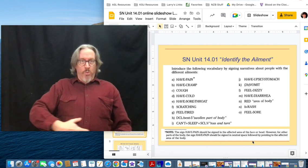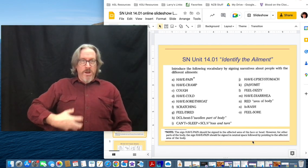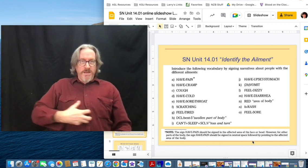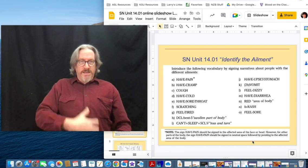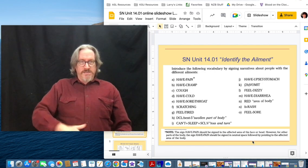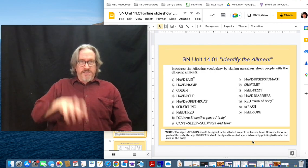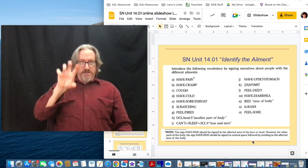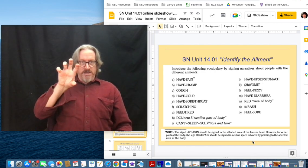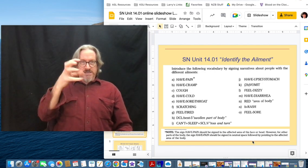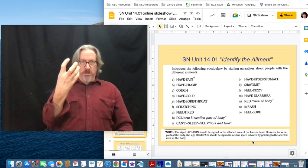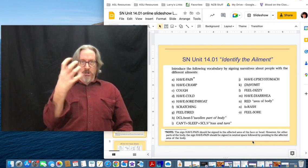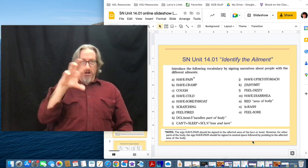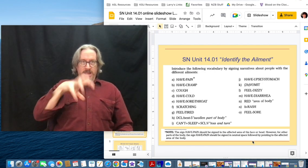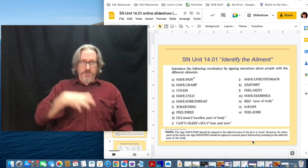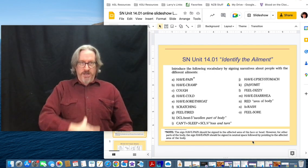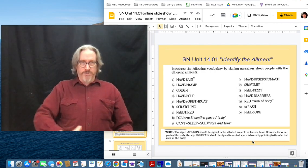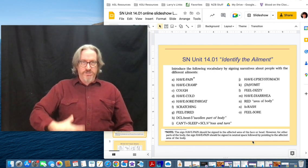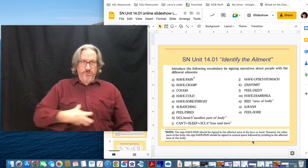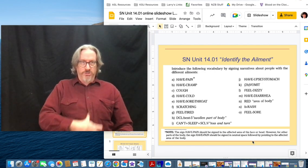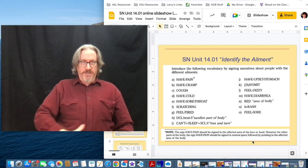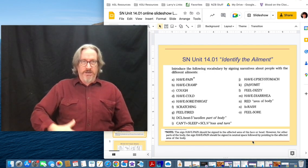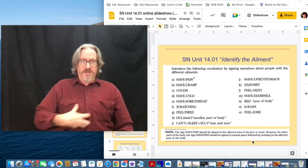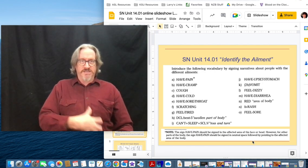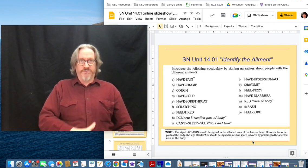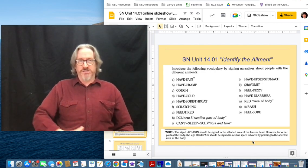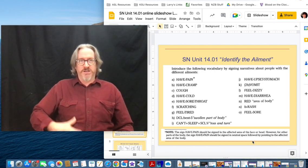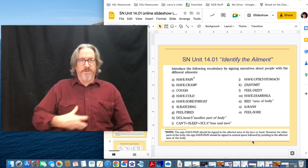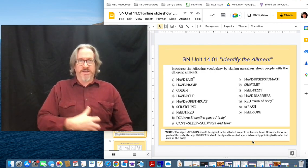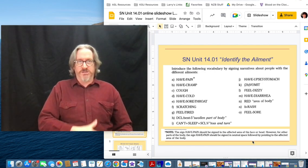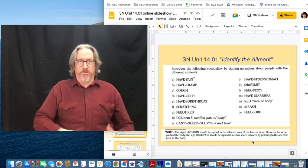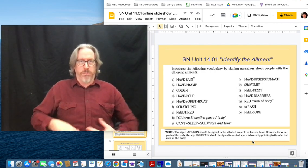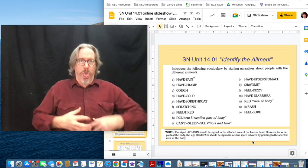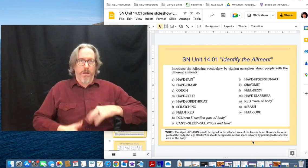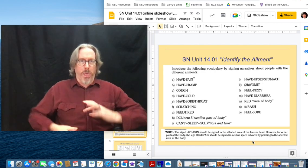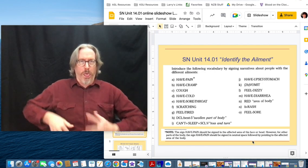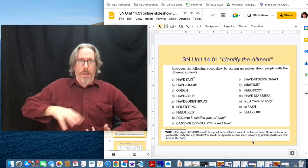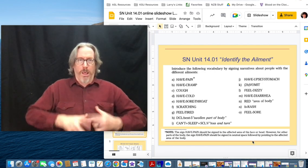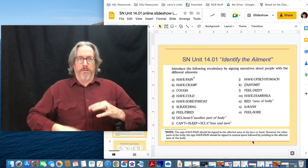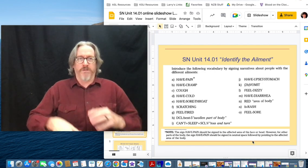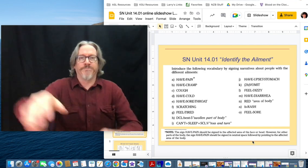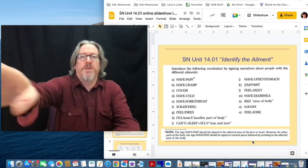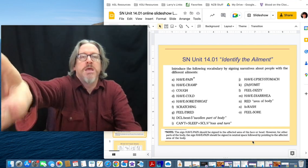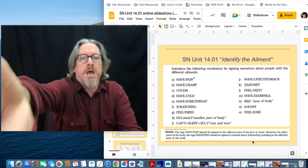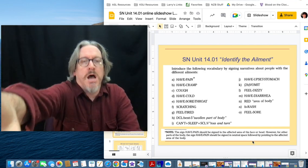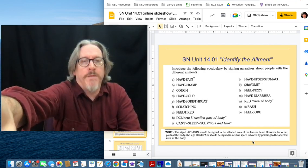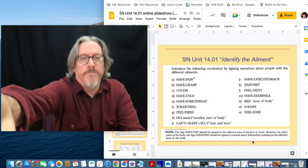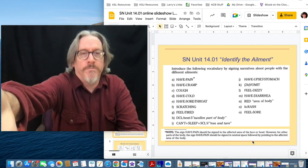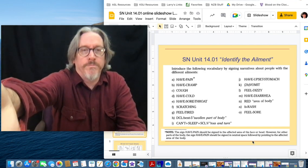So one is this claw shape circling here, as if your stomach is all right.